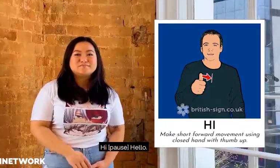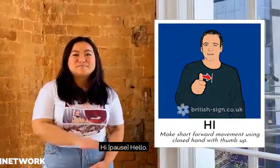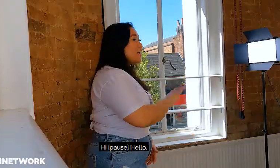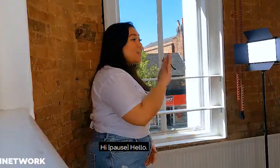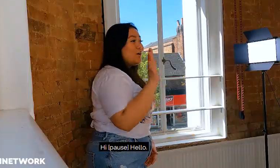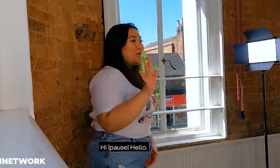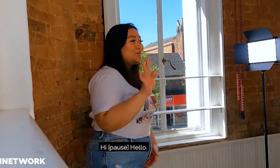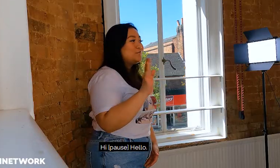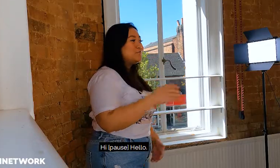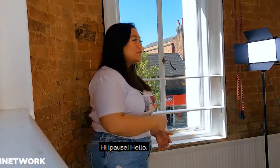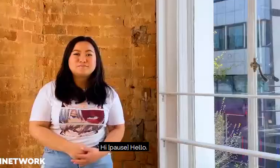Hello.